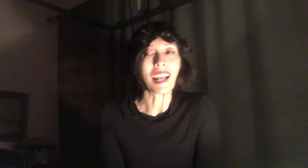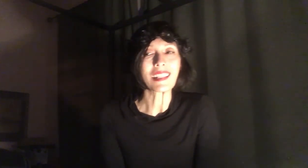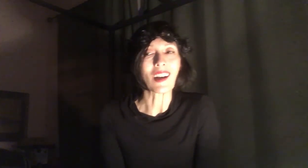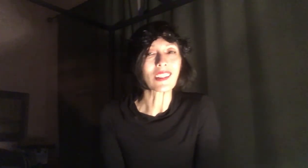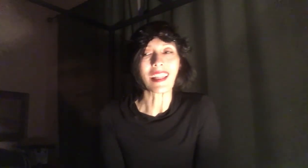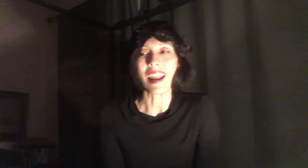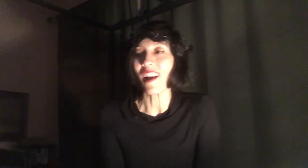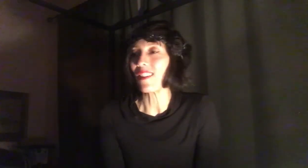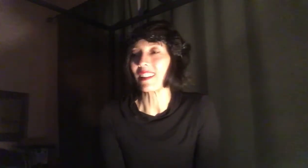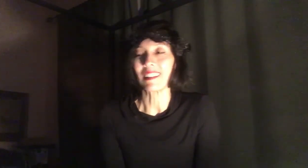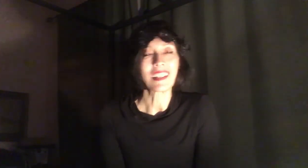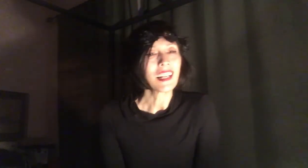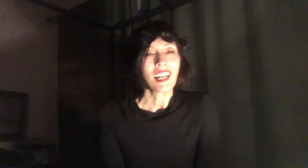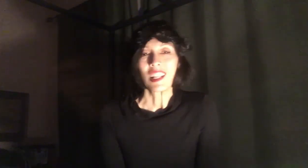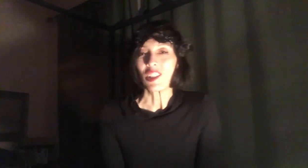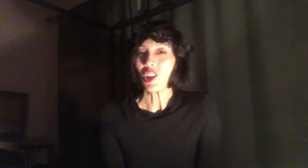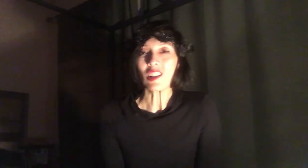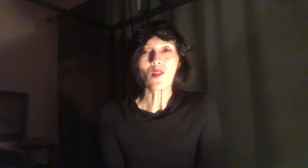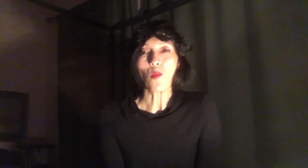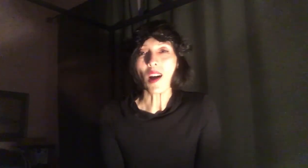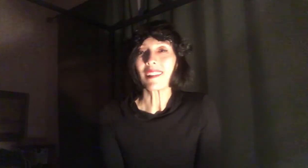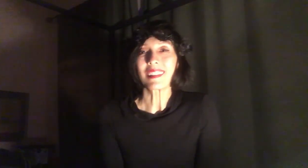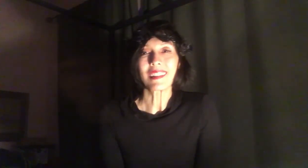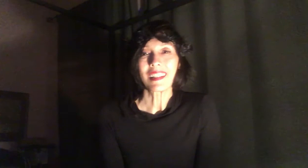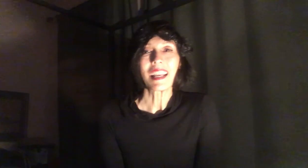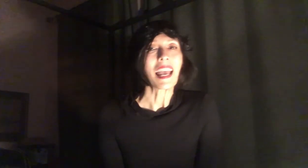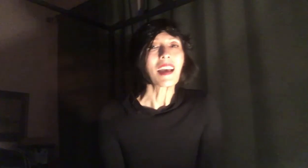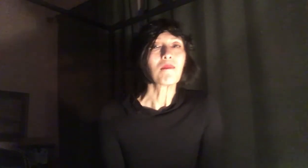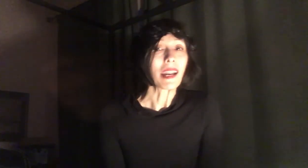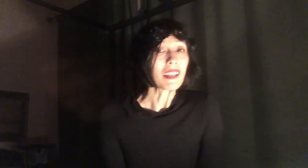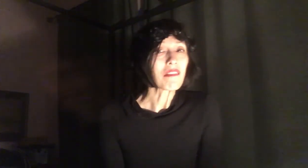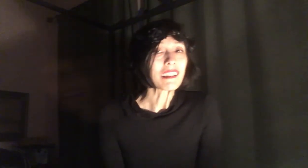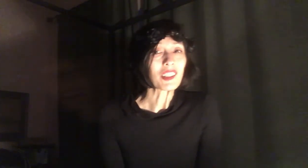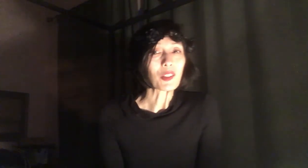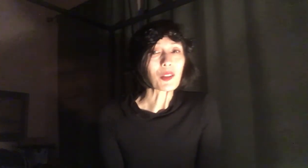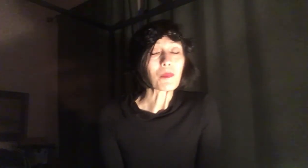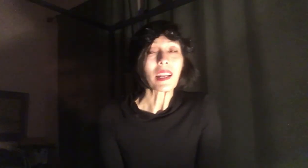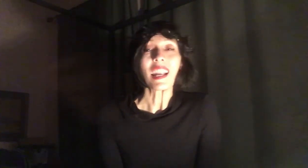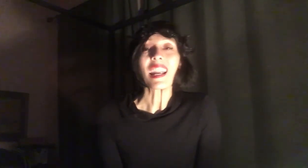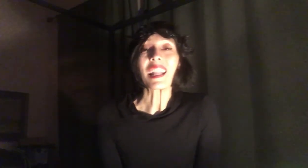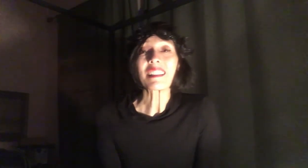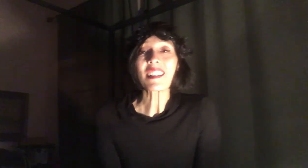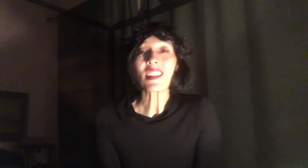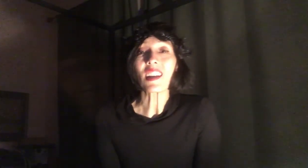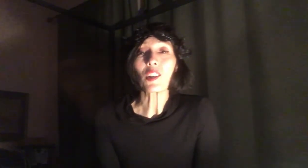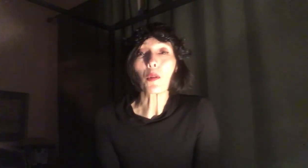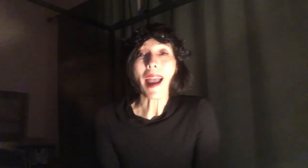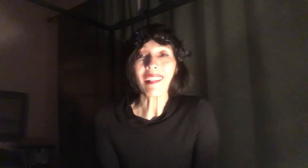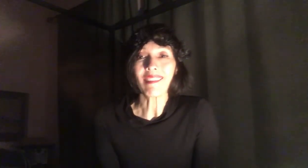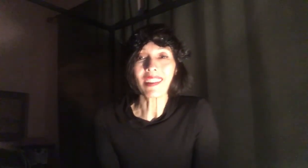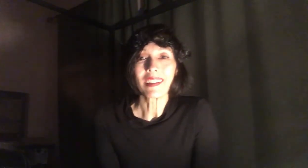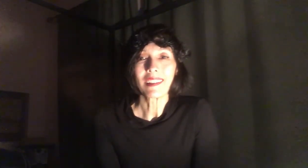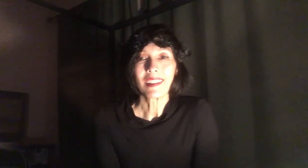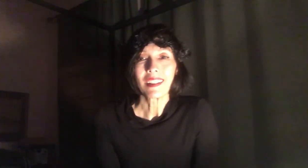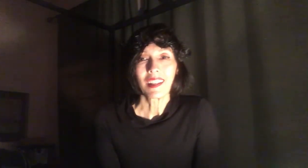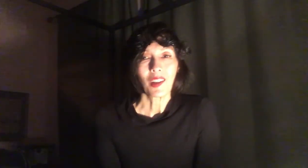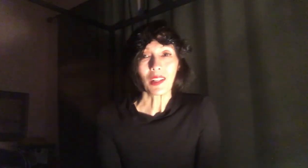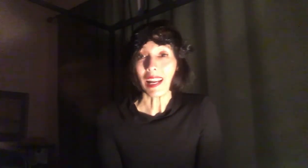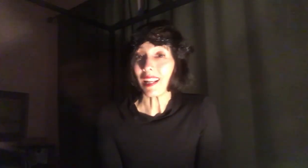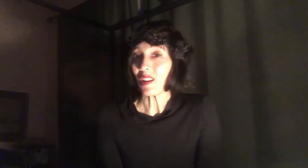out there that just want my invented term, Instagrat. Okay, so I'm